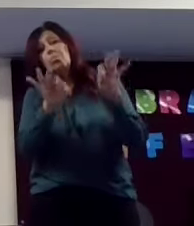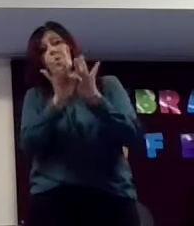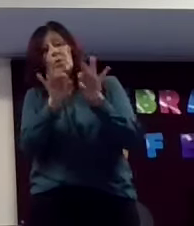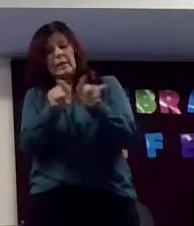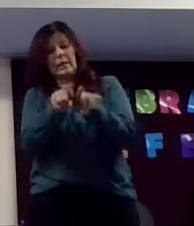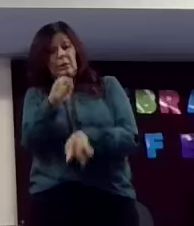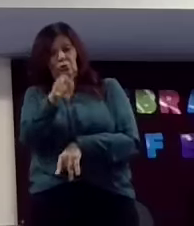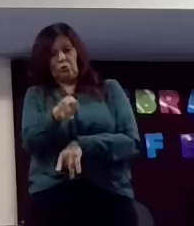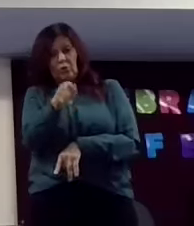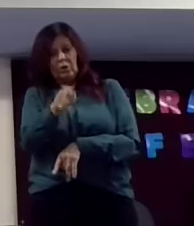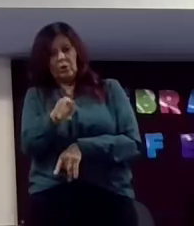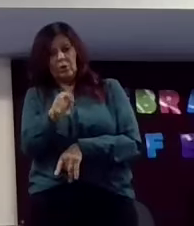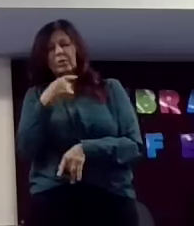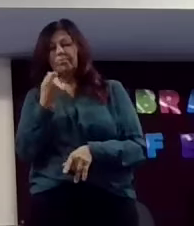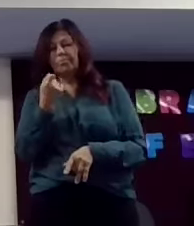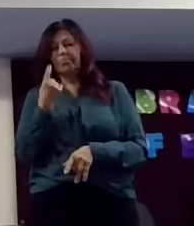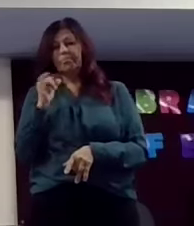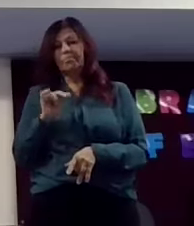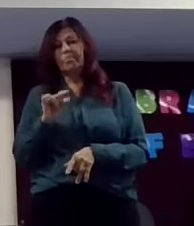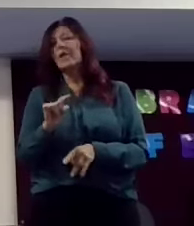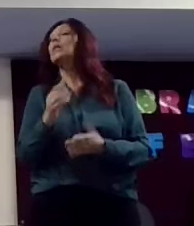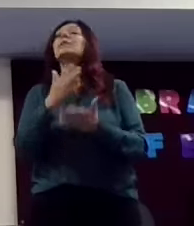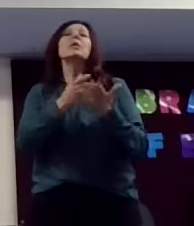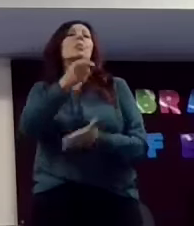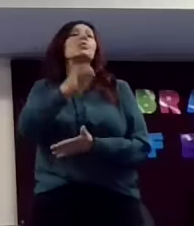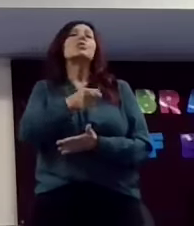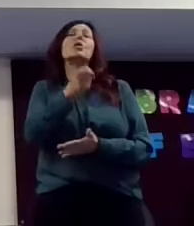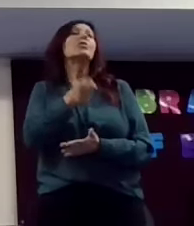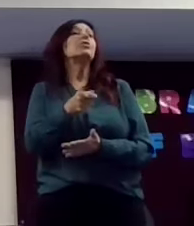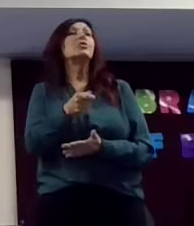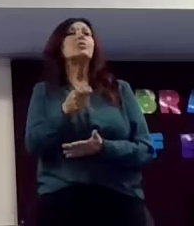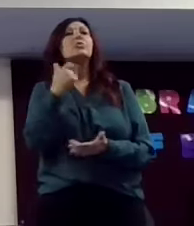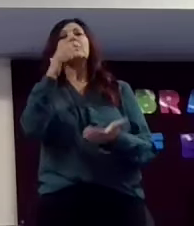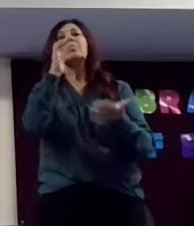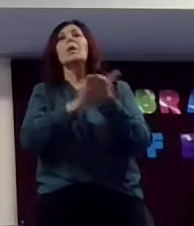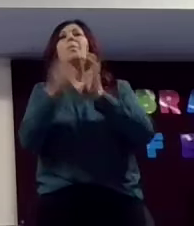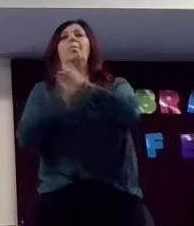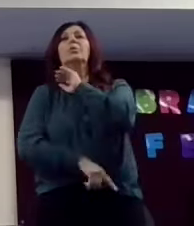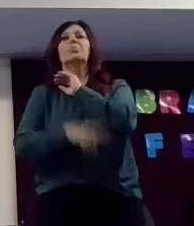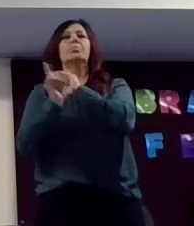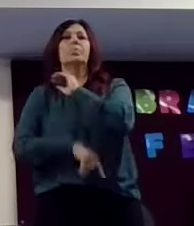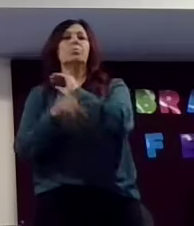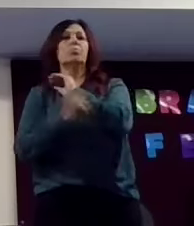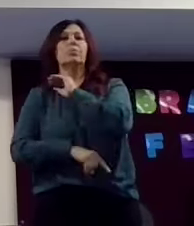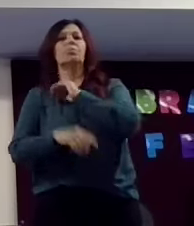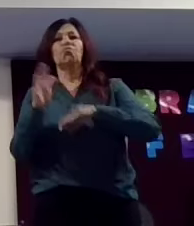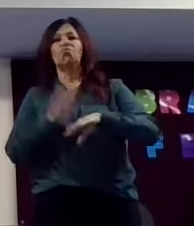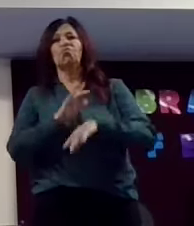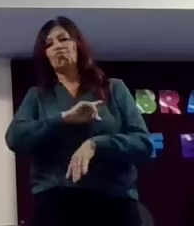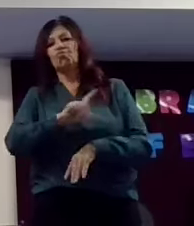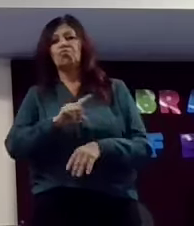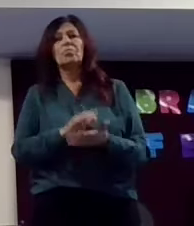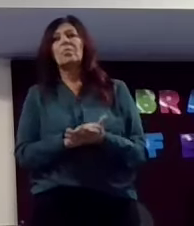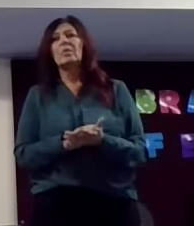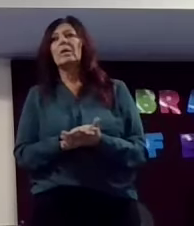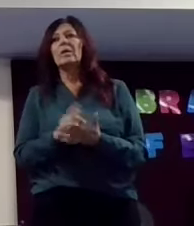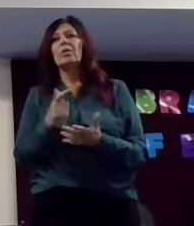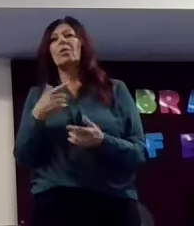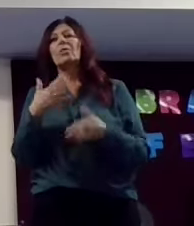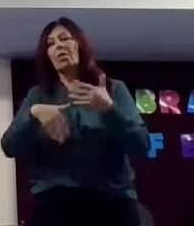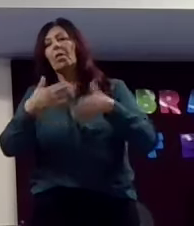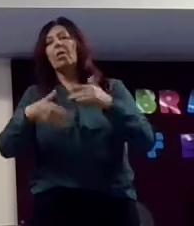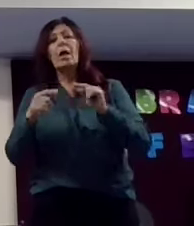as a judge to be able to get to the root of the problem. There are some judges that just believe punishment or slap on the hand or move